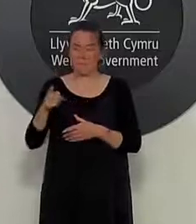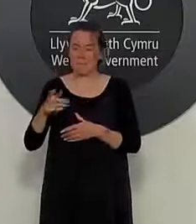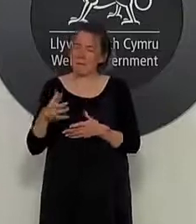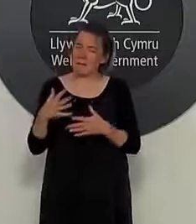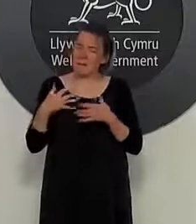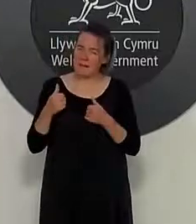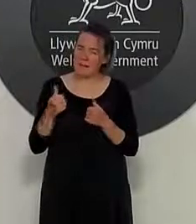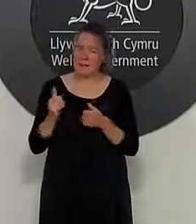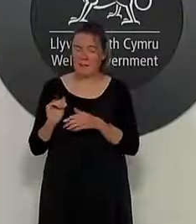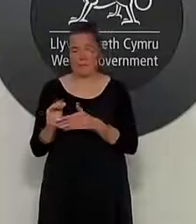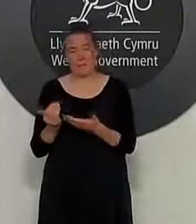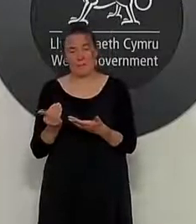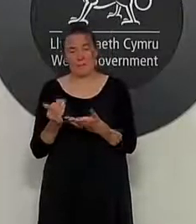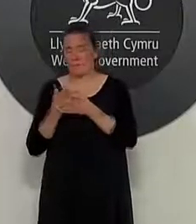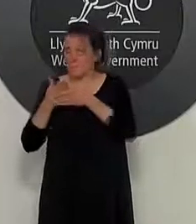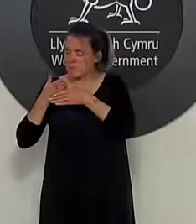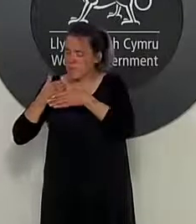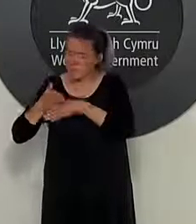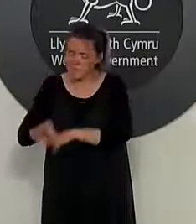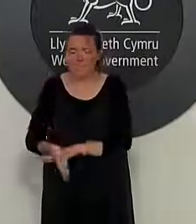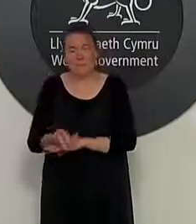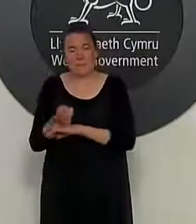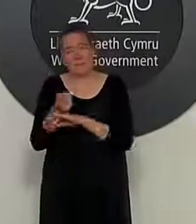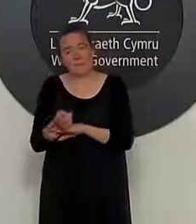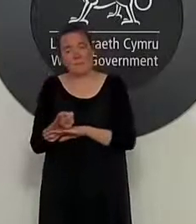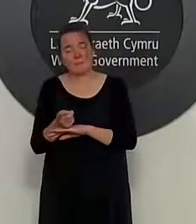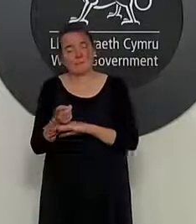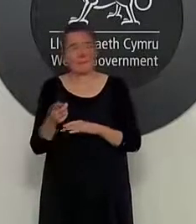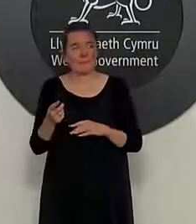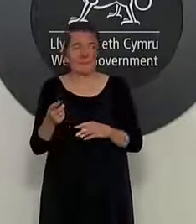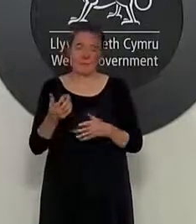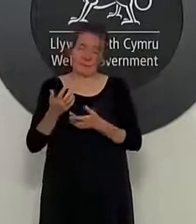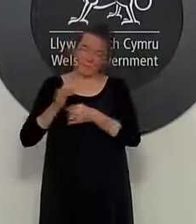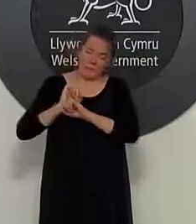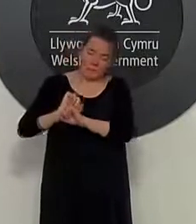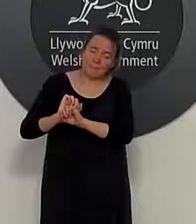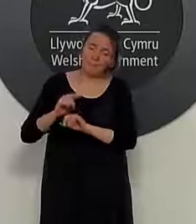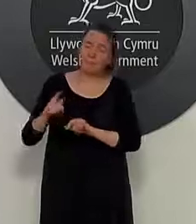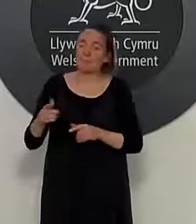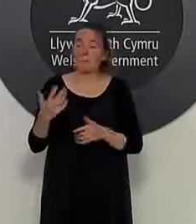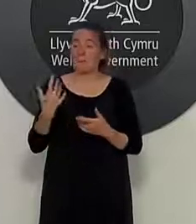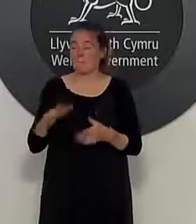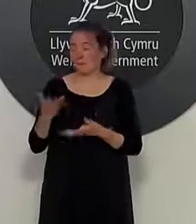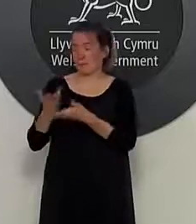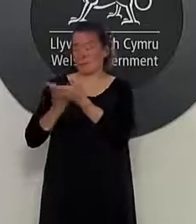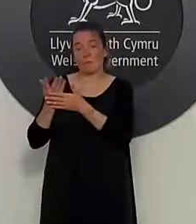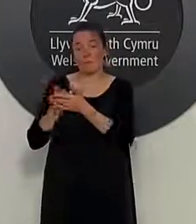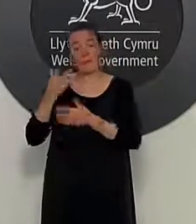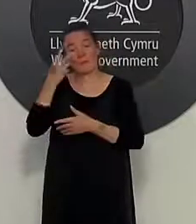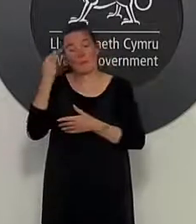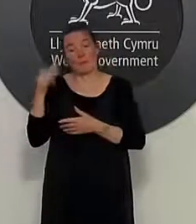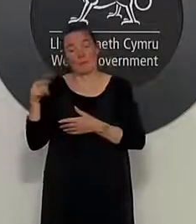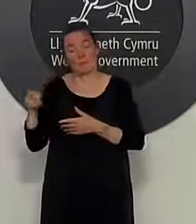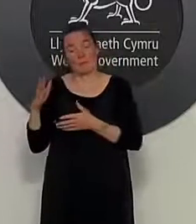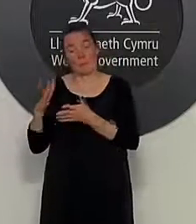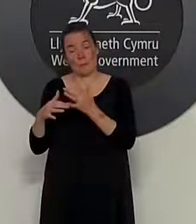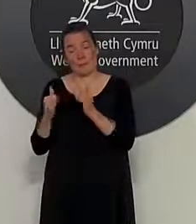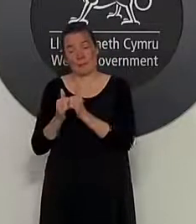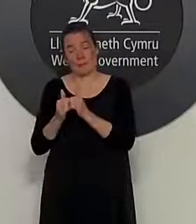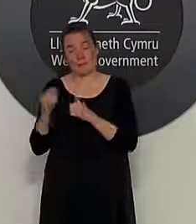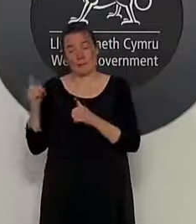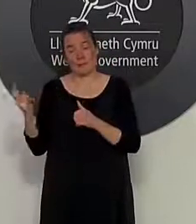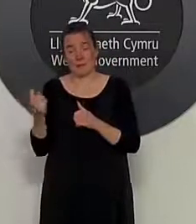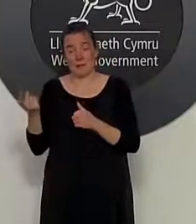work incredibly hard in order to be able to do that. I was speaking to a nurse just this weekend who's back